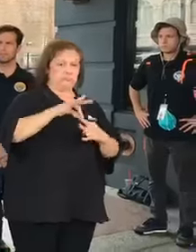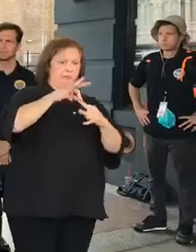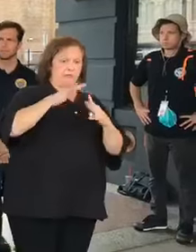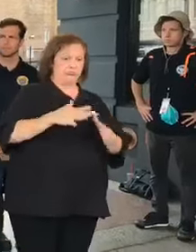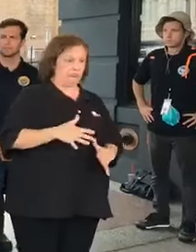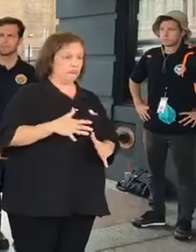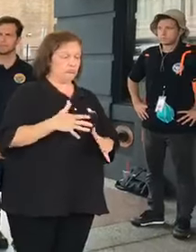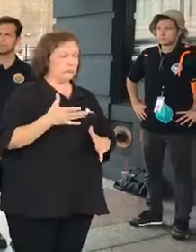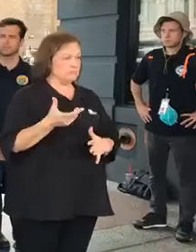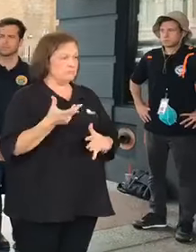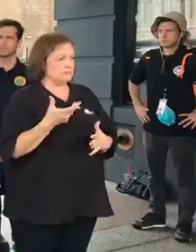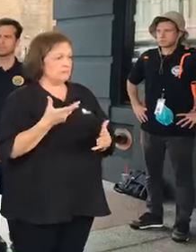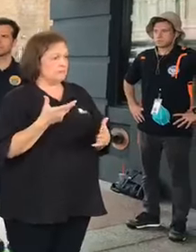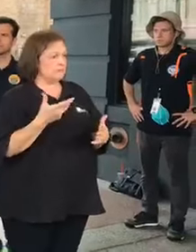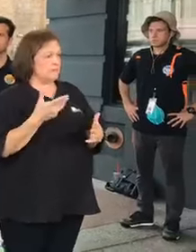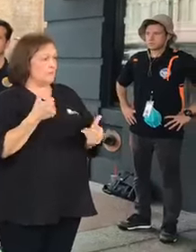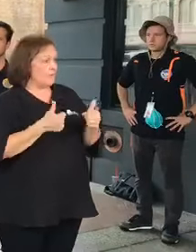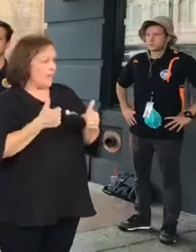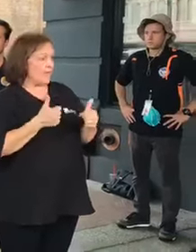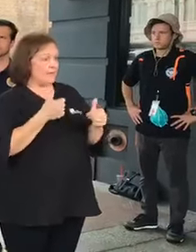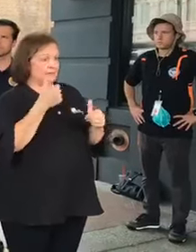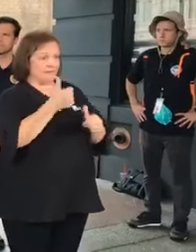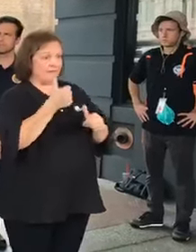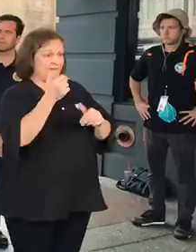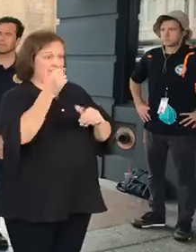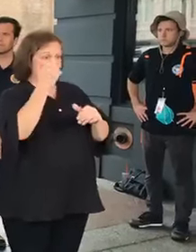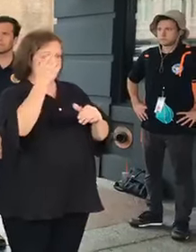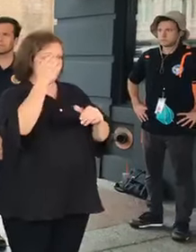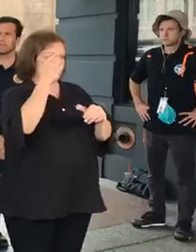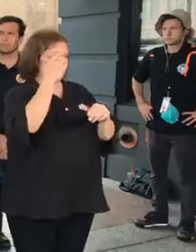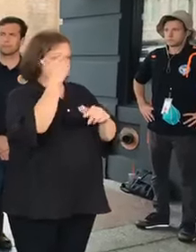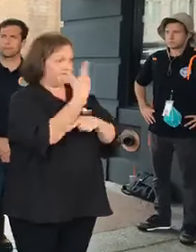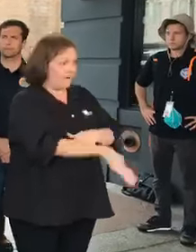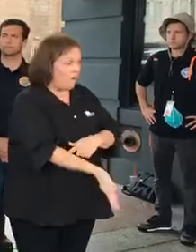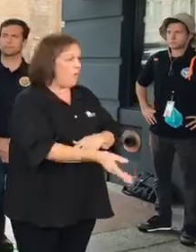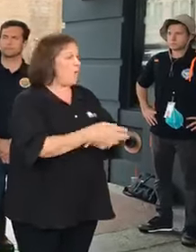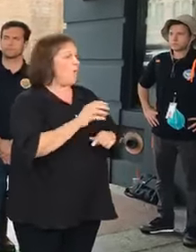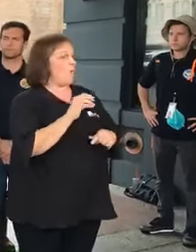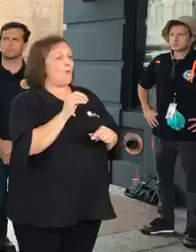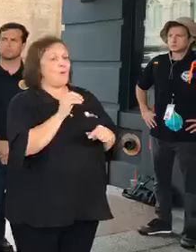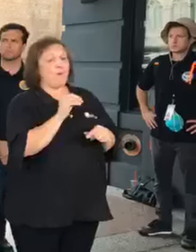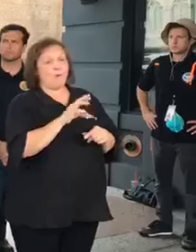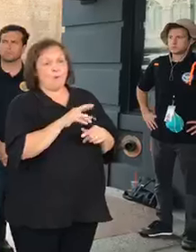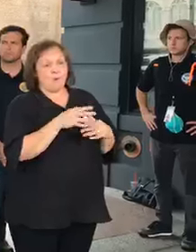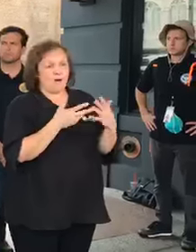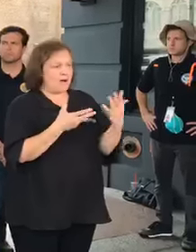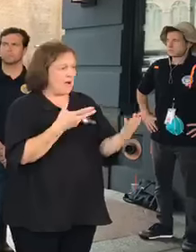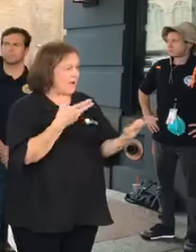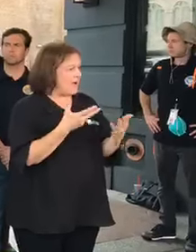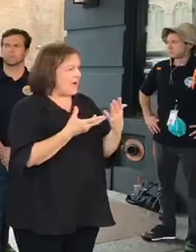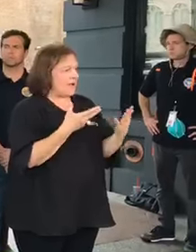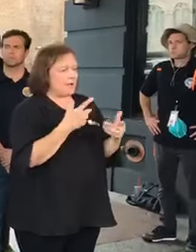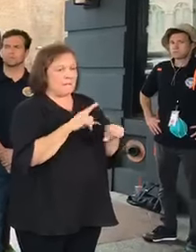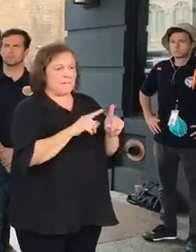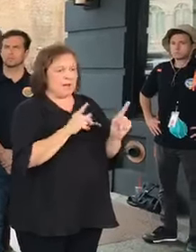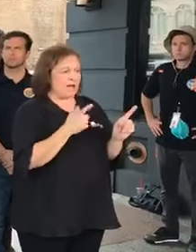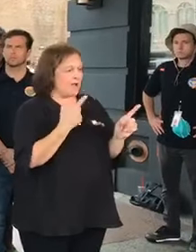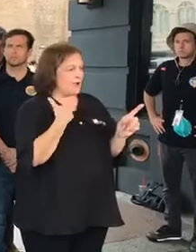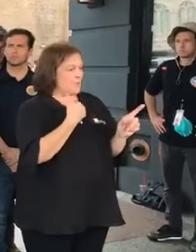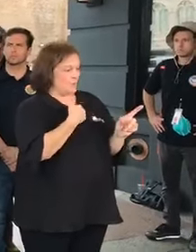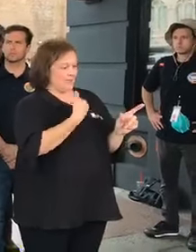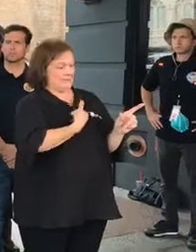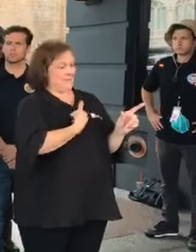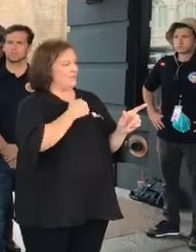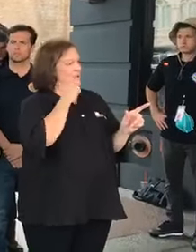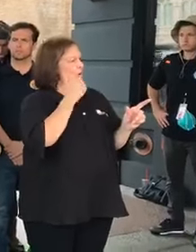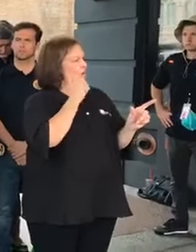of operation, whether it's a collapse underground or an explosion. Every single thing that we do, we got to bring, when it's not something that we have the expertise